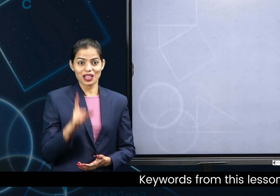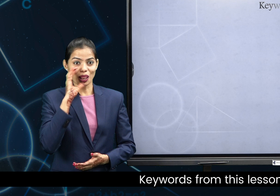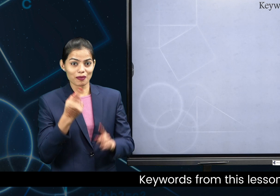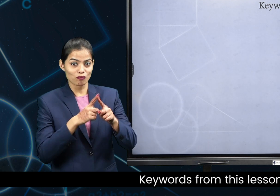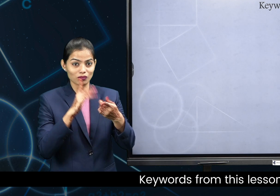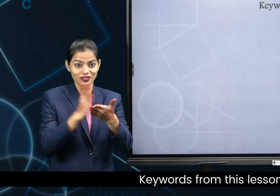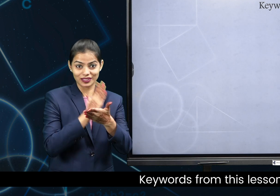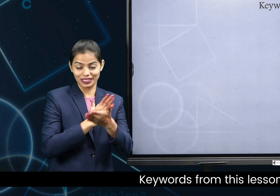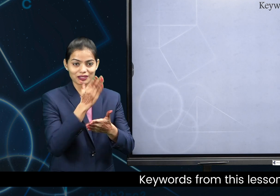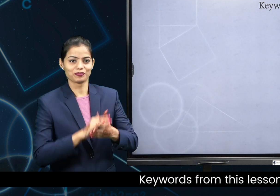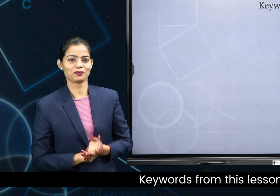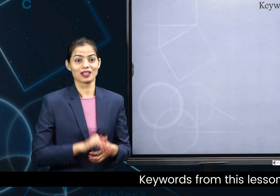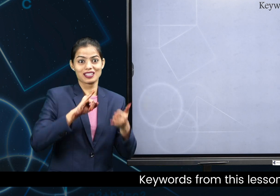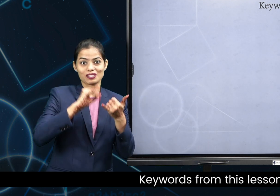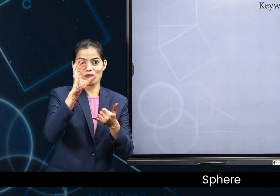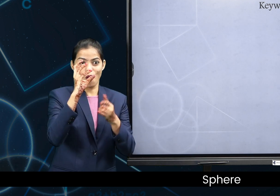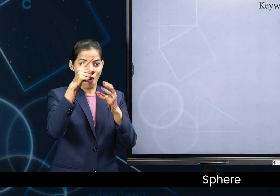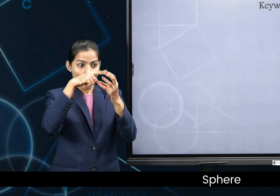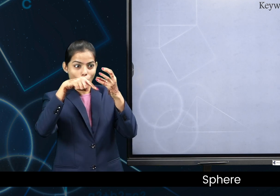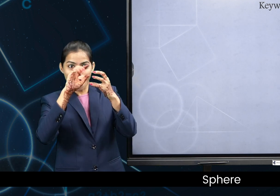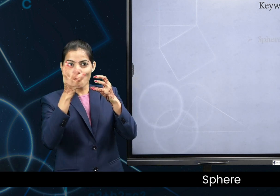Keywords from this lesson are sphere,